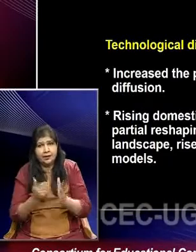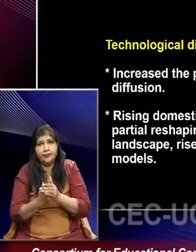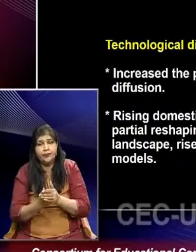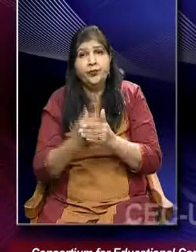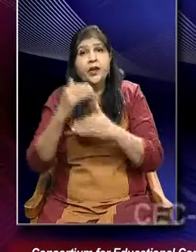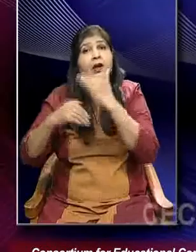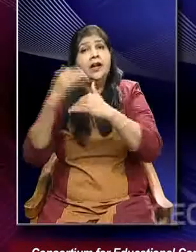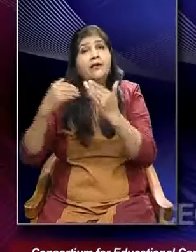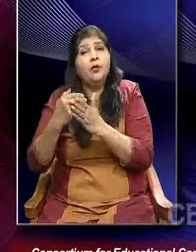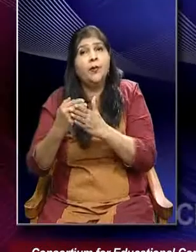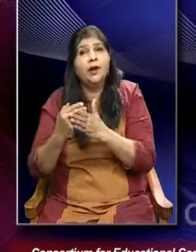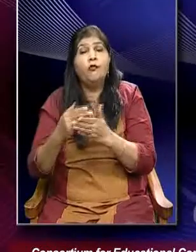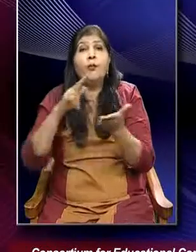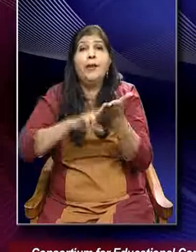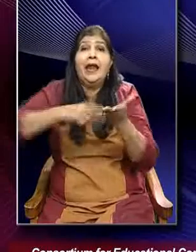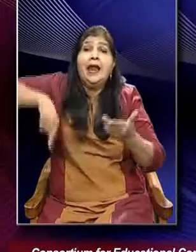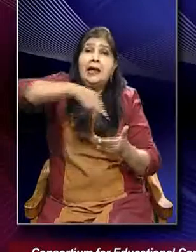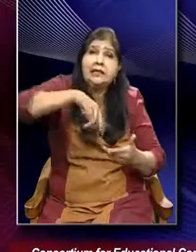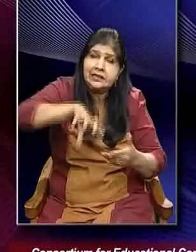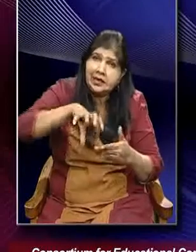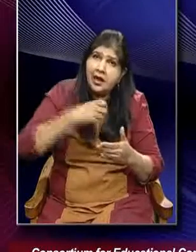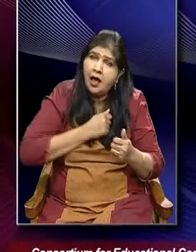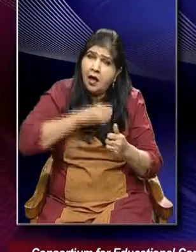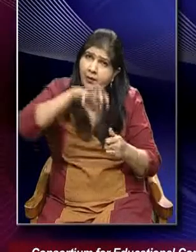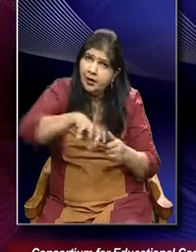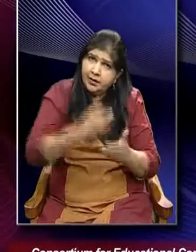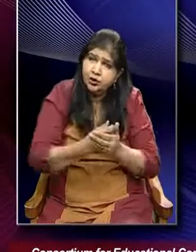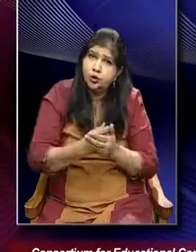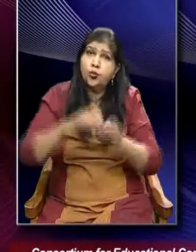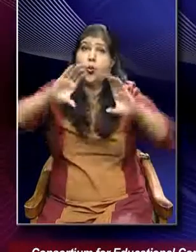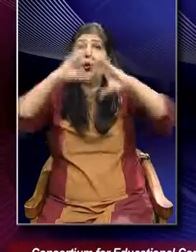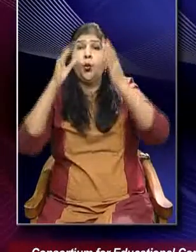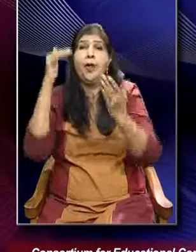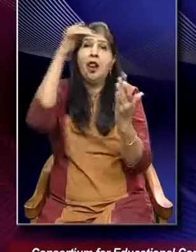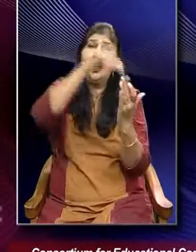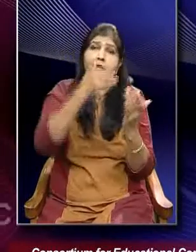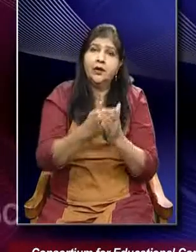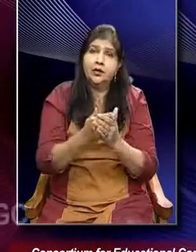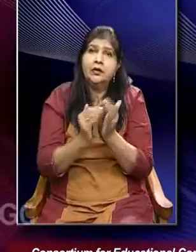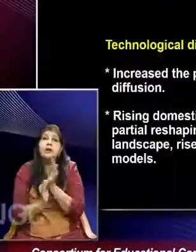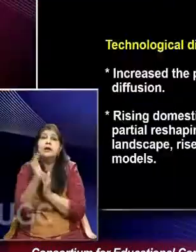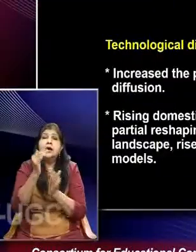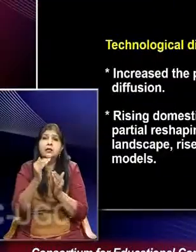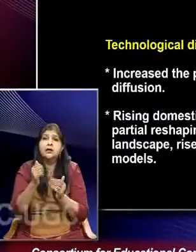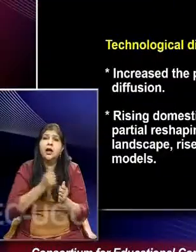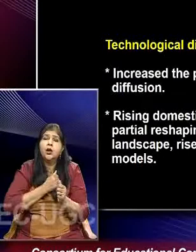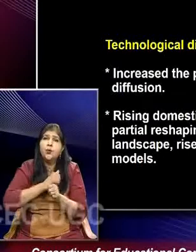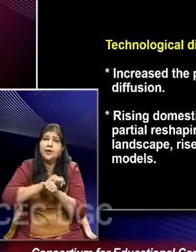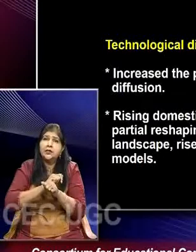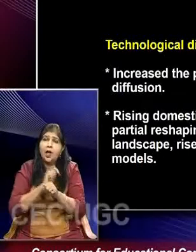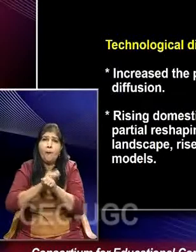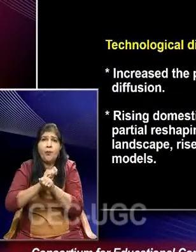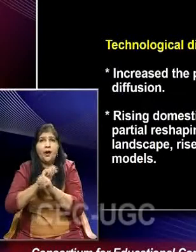of development from national to global levels. rising domestic